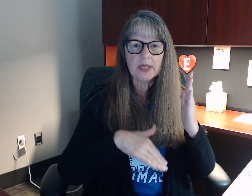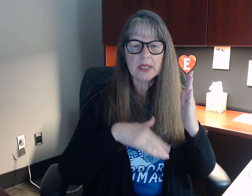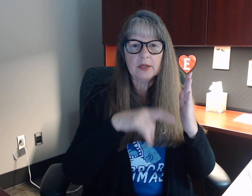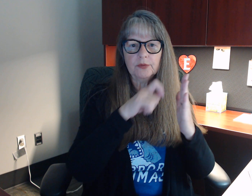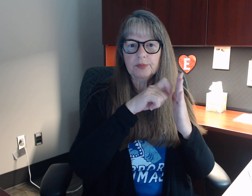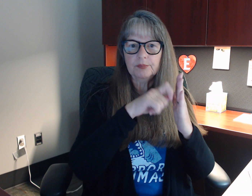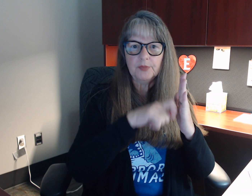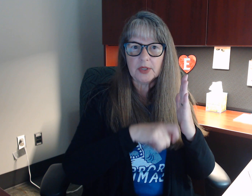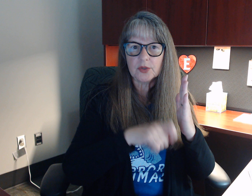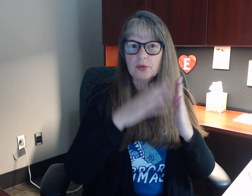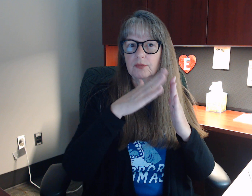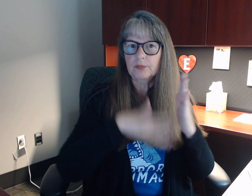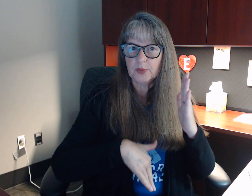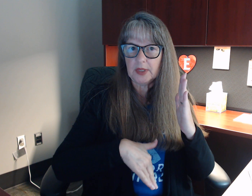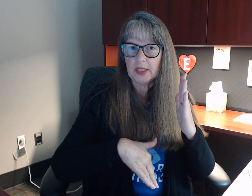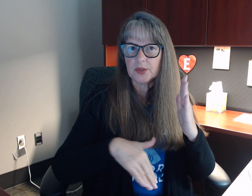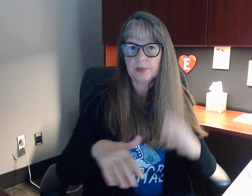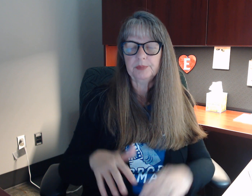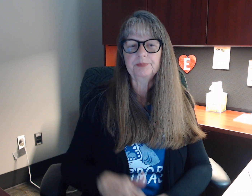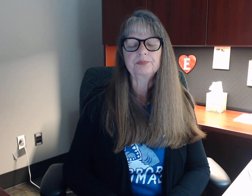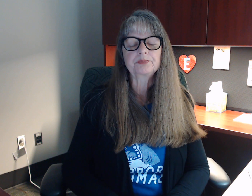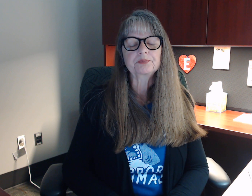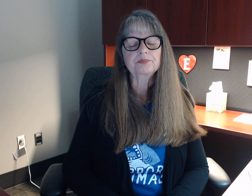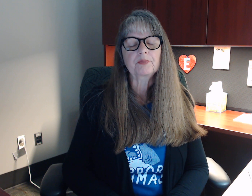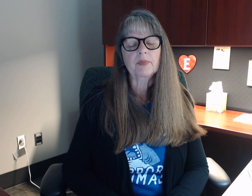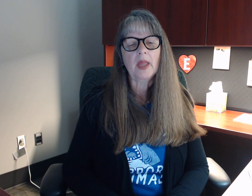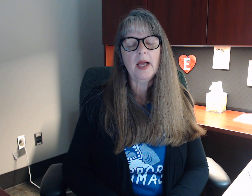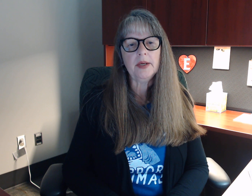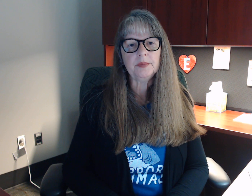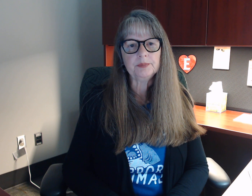Instead of this, you're doing this. And